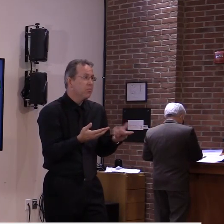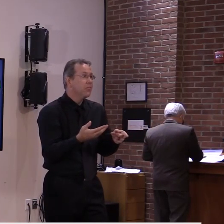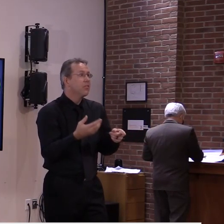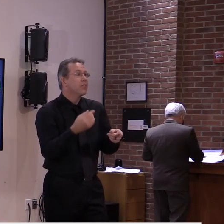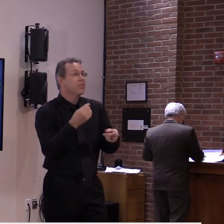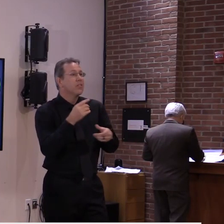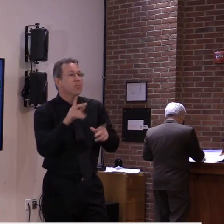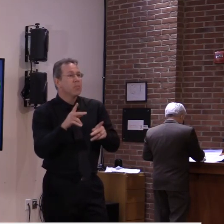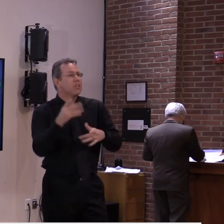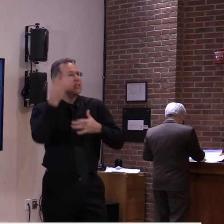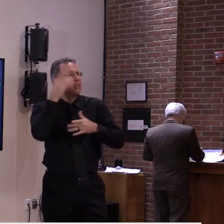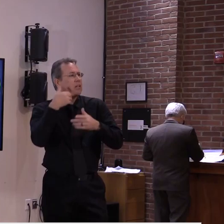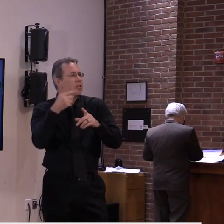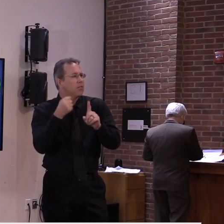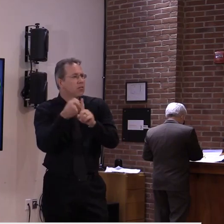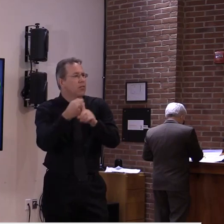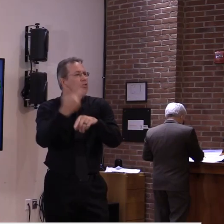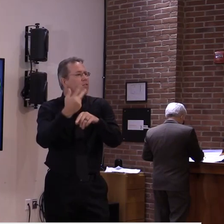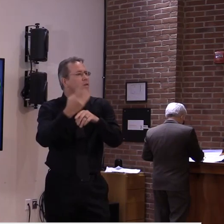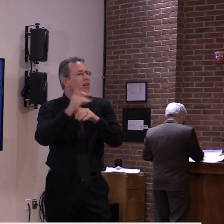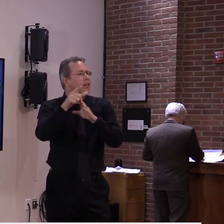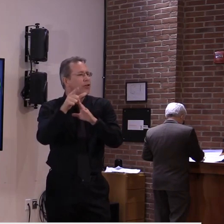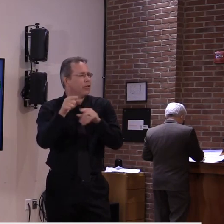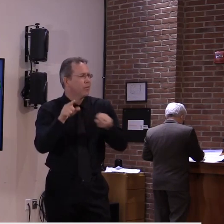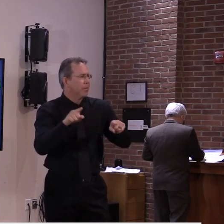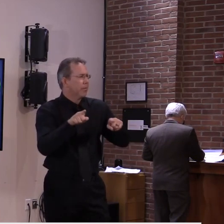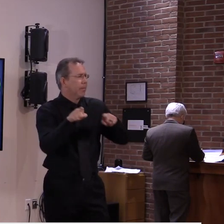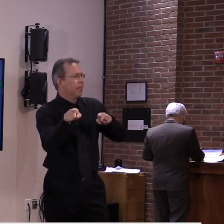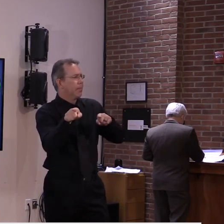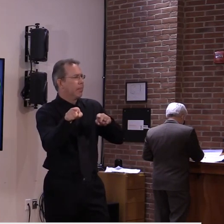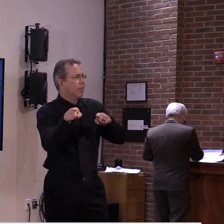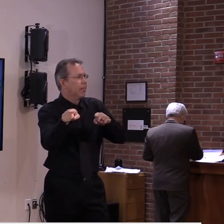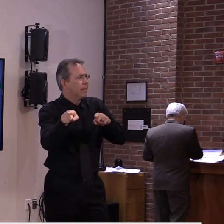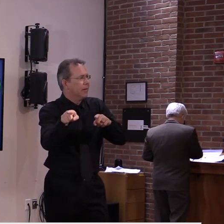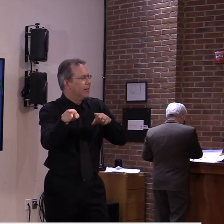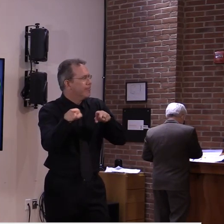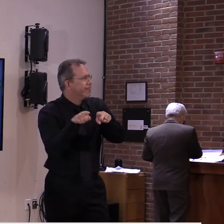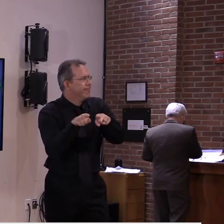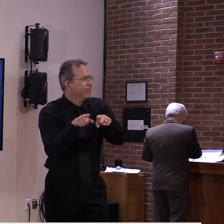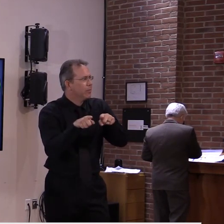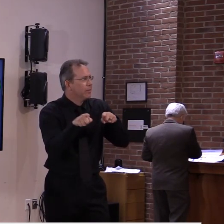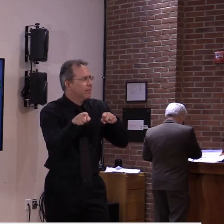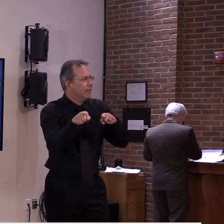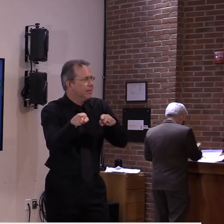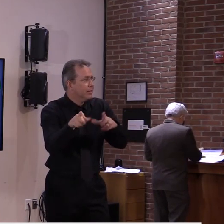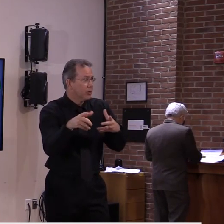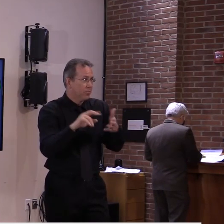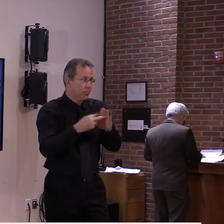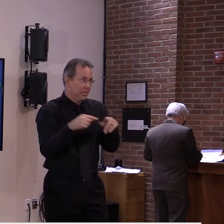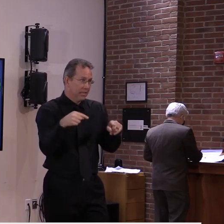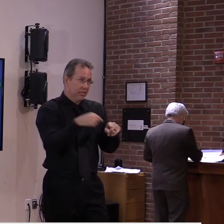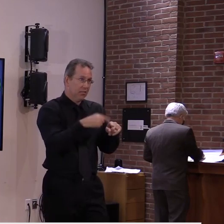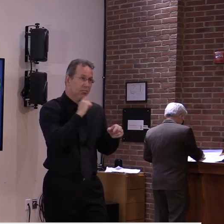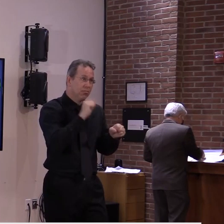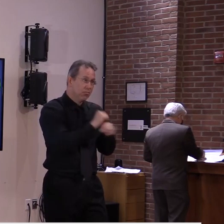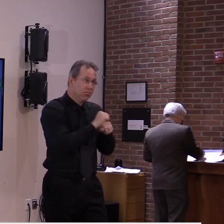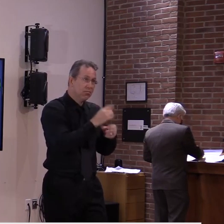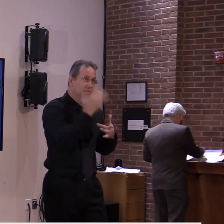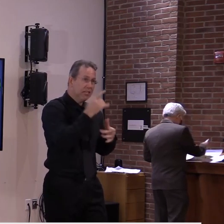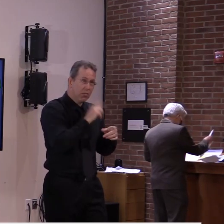population. So if you assume it precedes those illnesses by 3 days, 5 days, 7 days, whatever interval